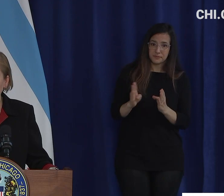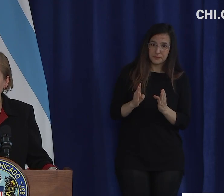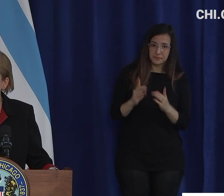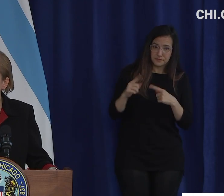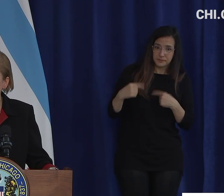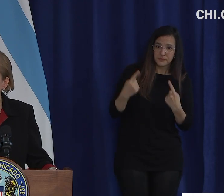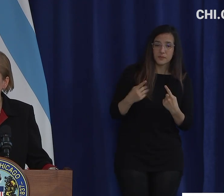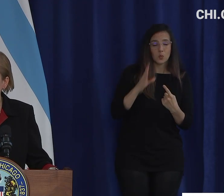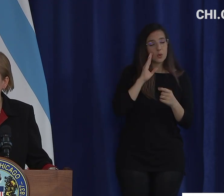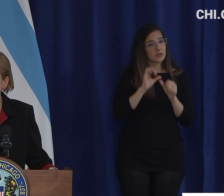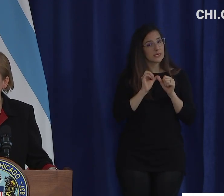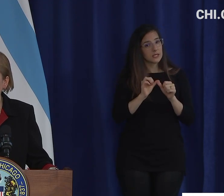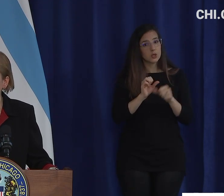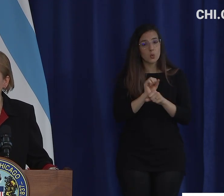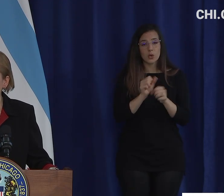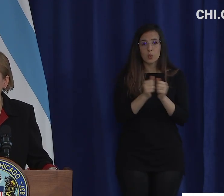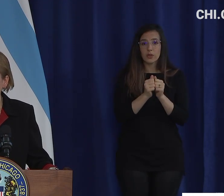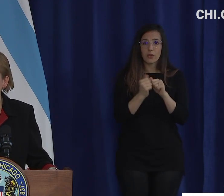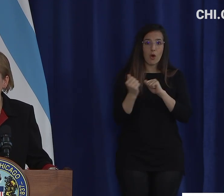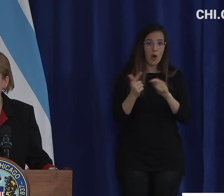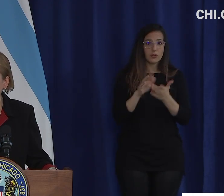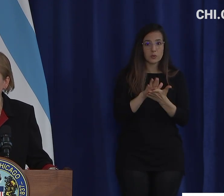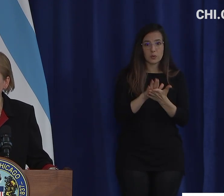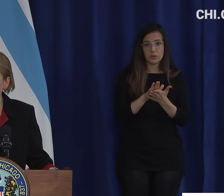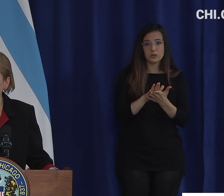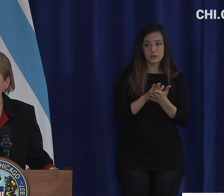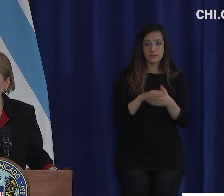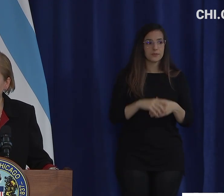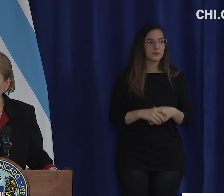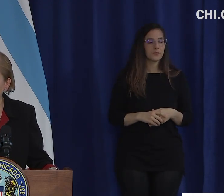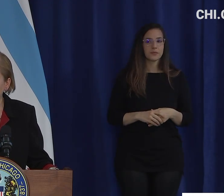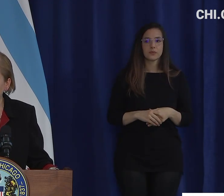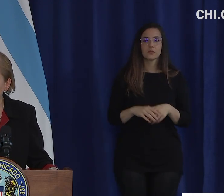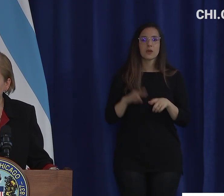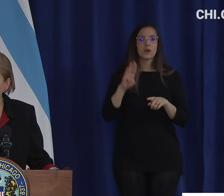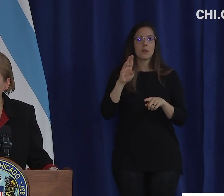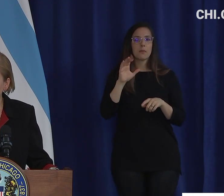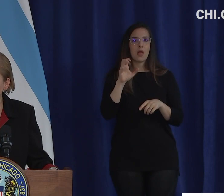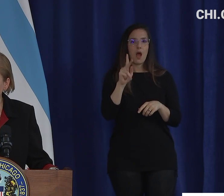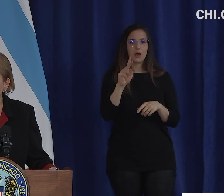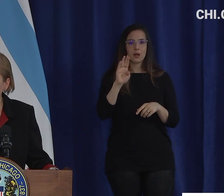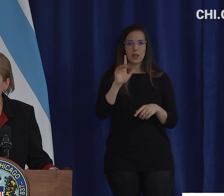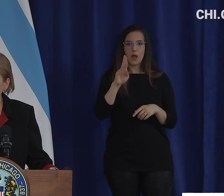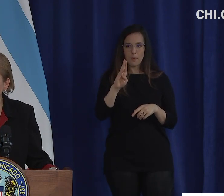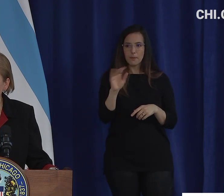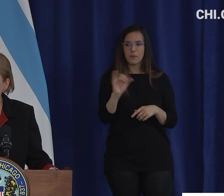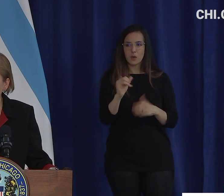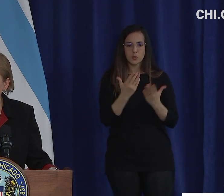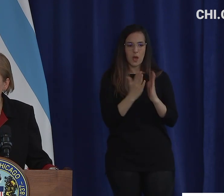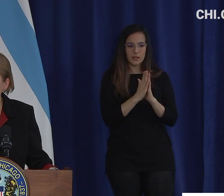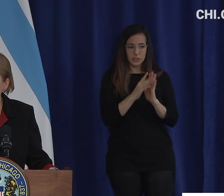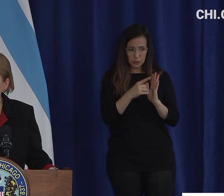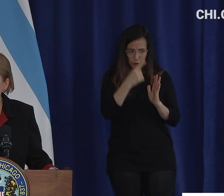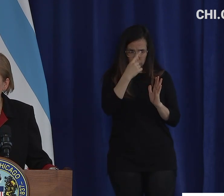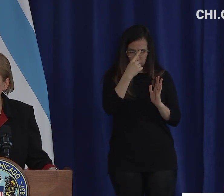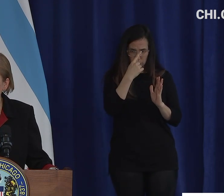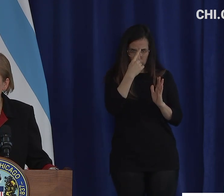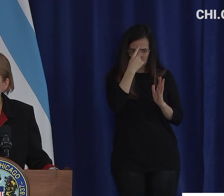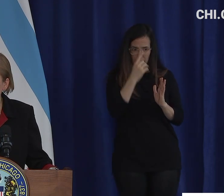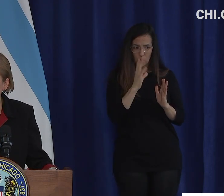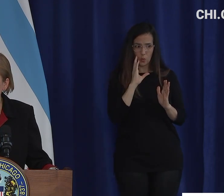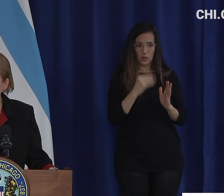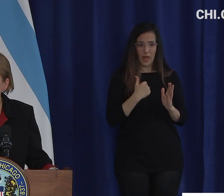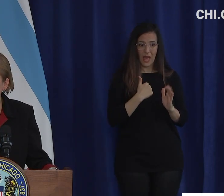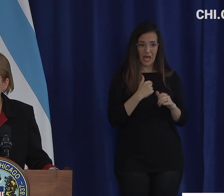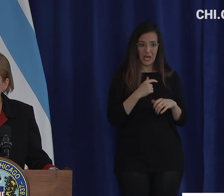we will continue to work with all of those schools as we do other partners. Block Club also asking, do you think there will be a need for a